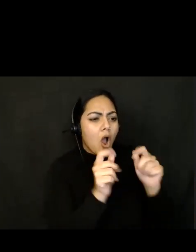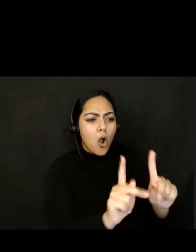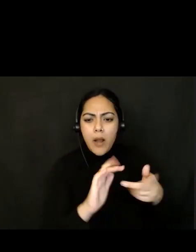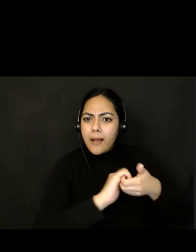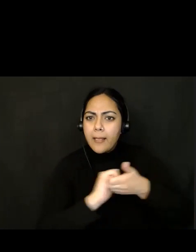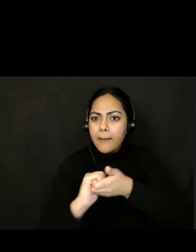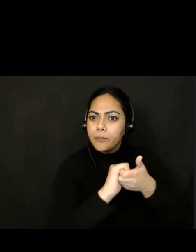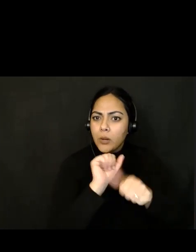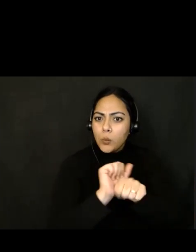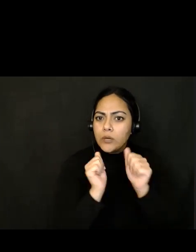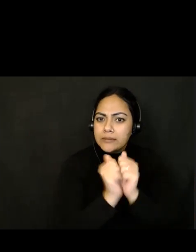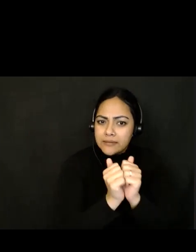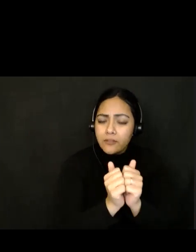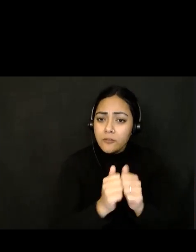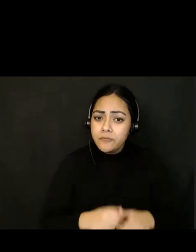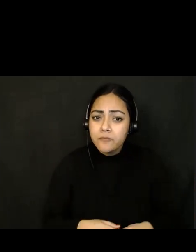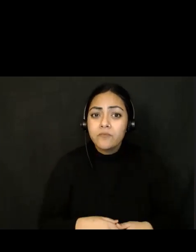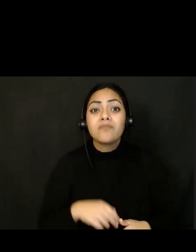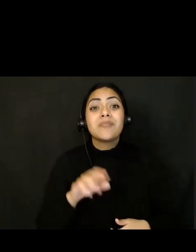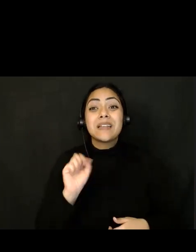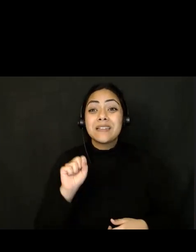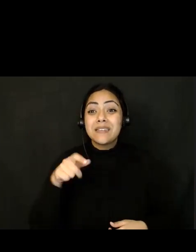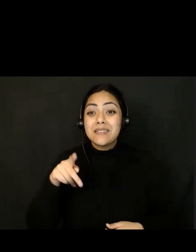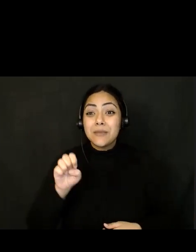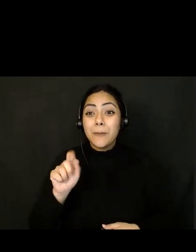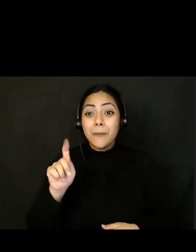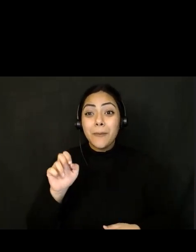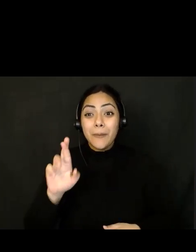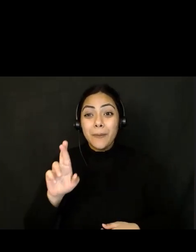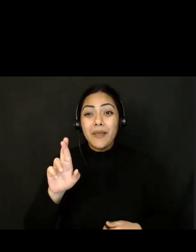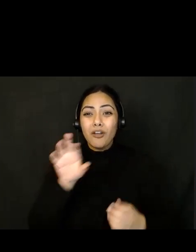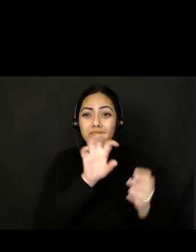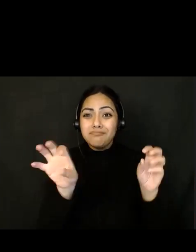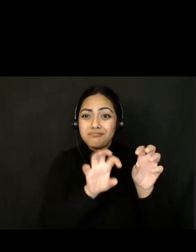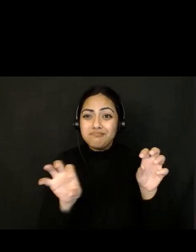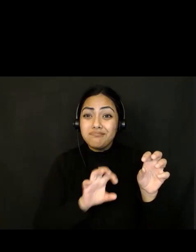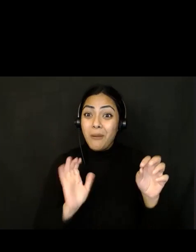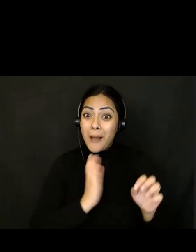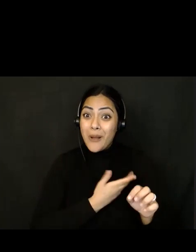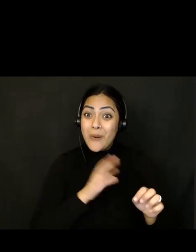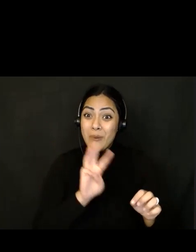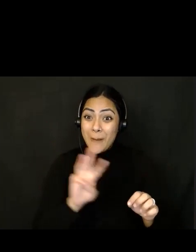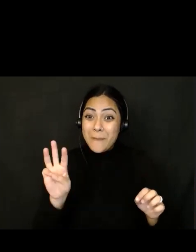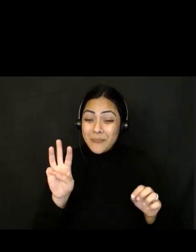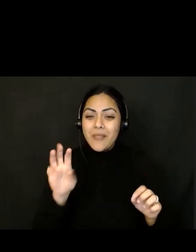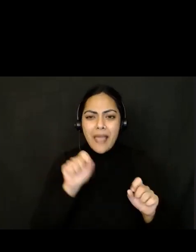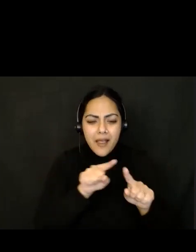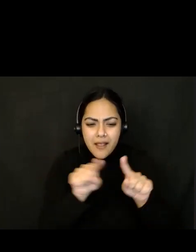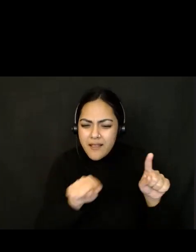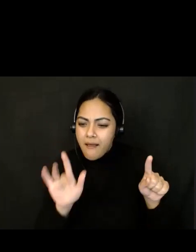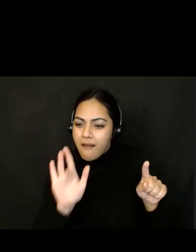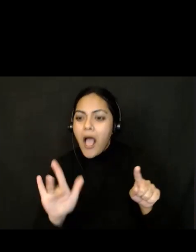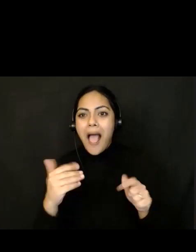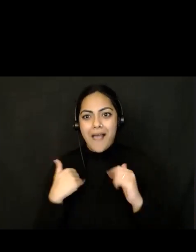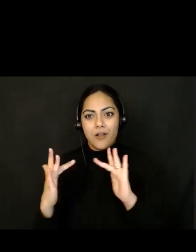speakers' profiles on the conference website to find out how to connect with a specific speaker. Thank you again for